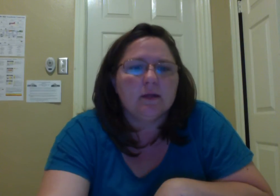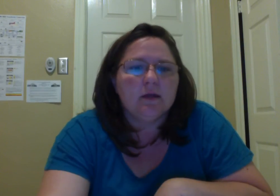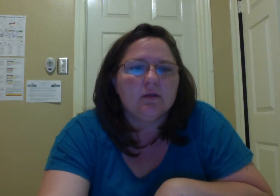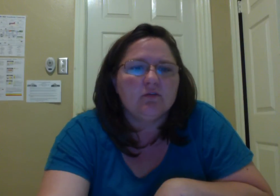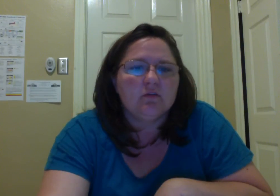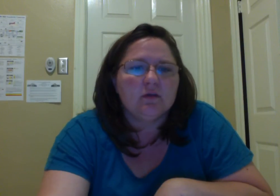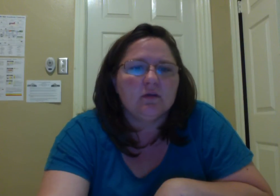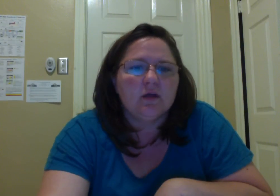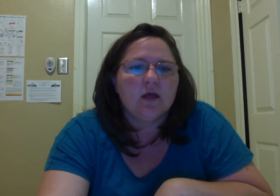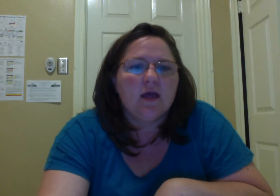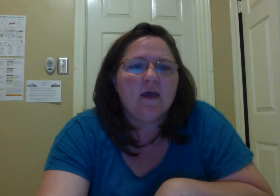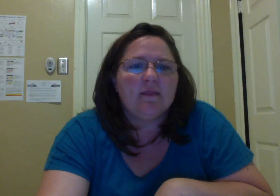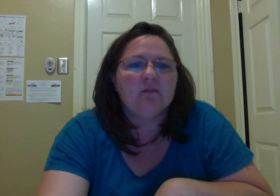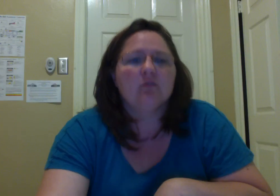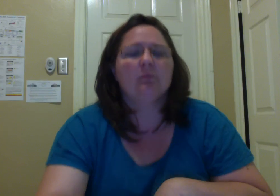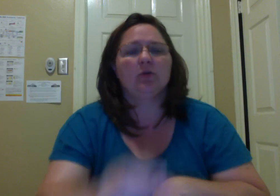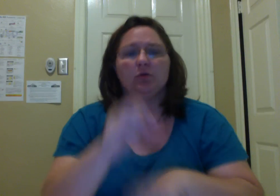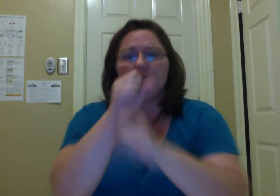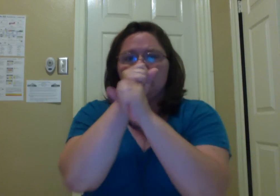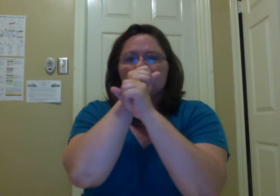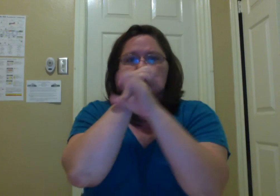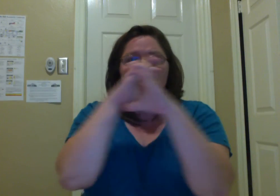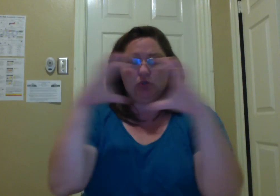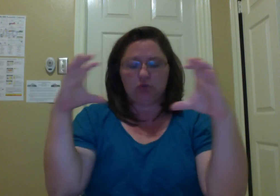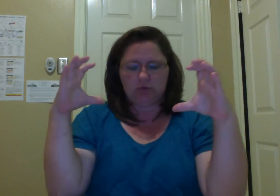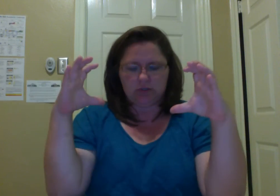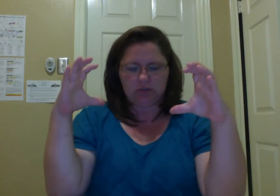at? Chasing. And then so balloon,